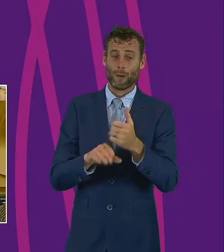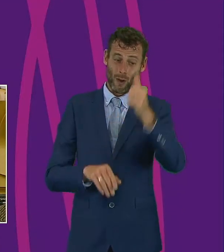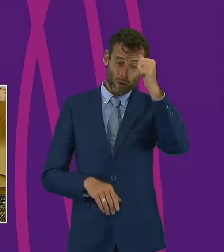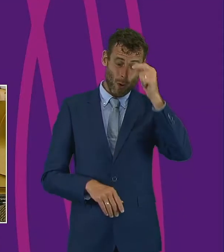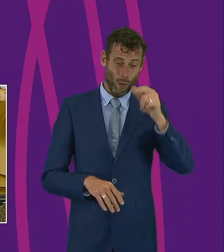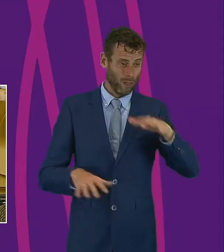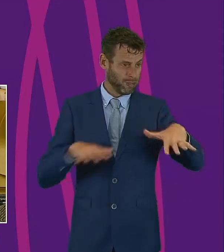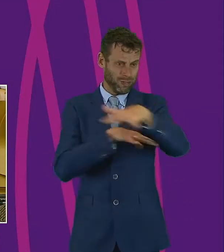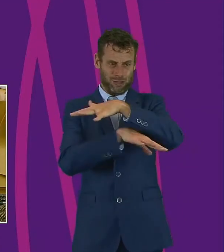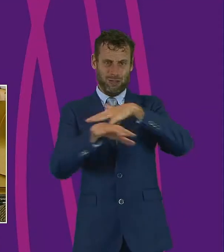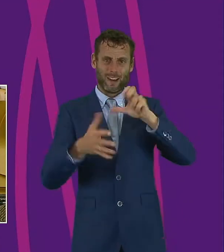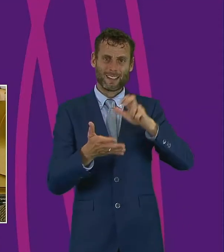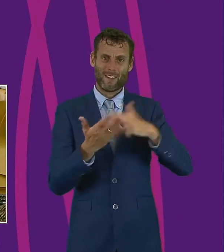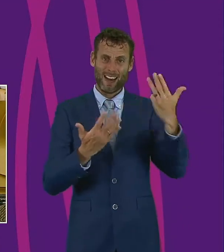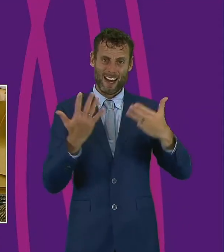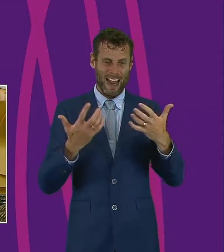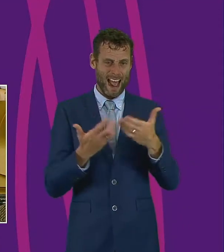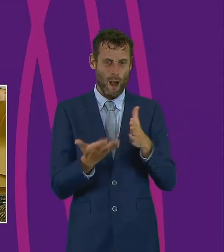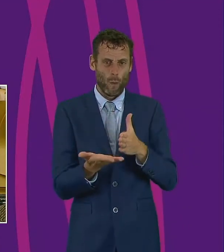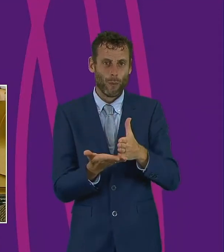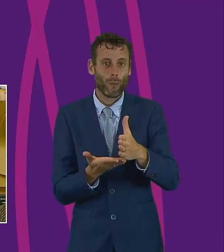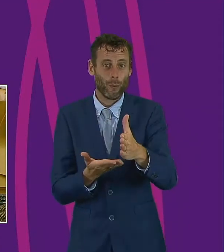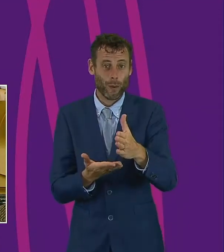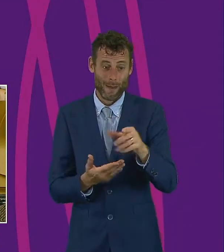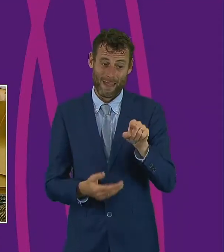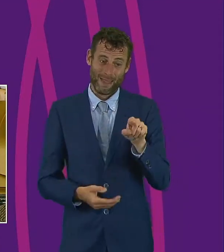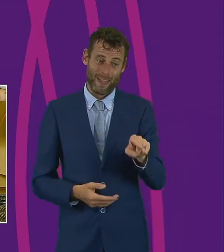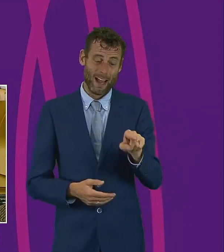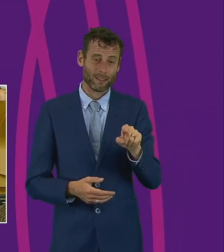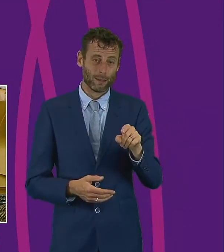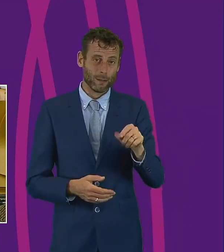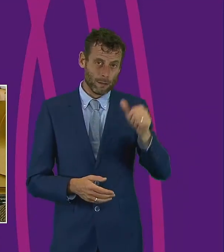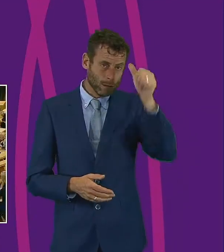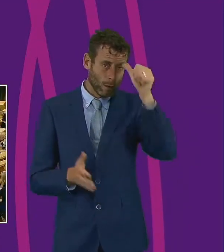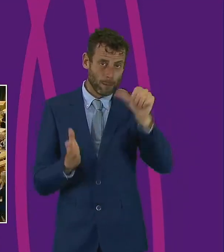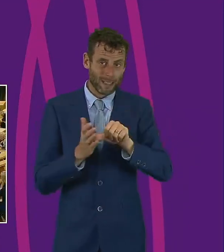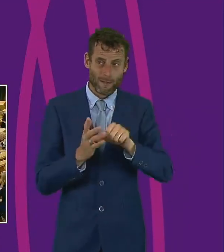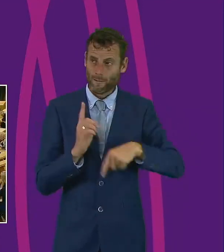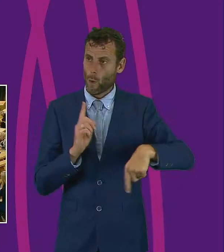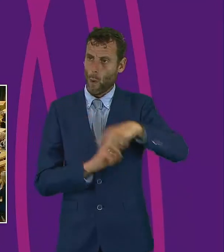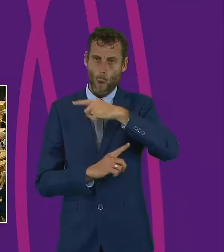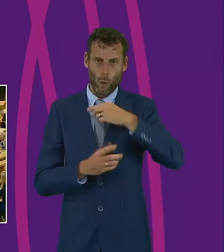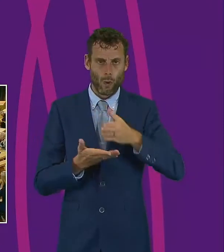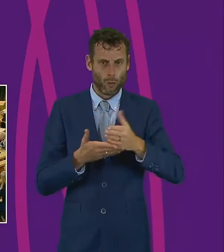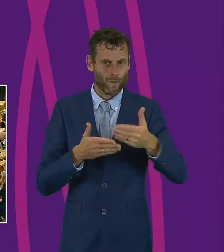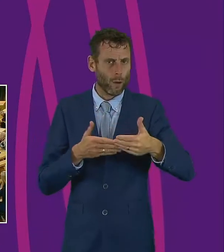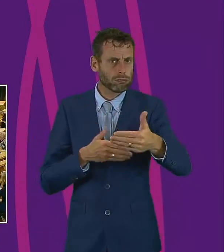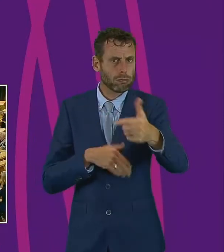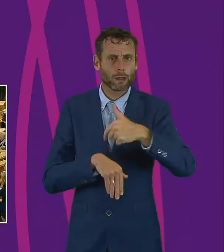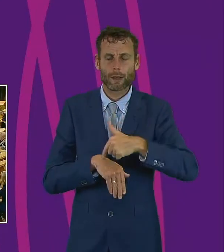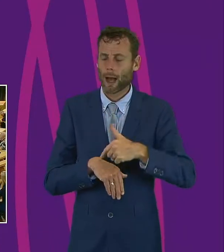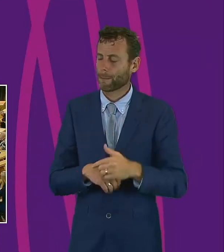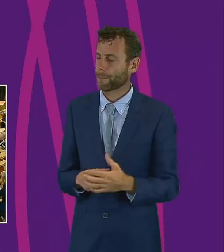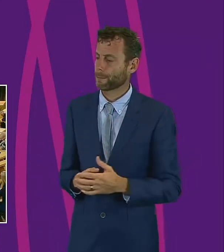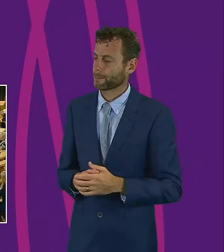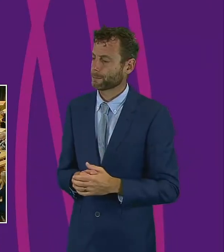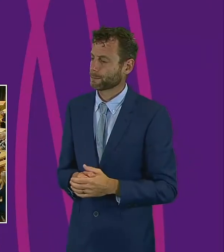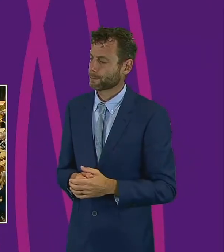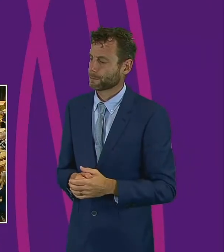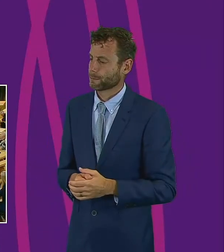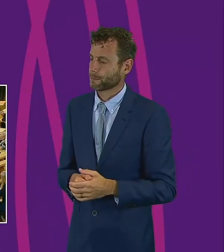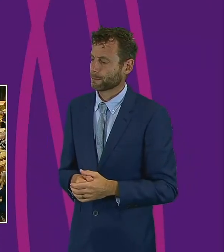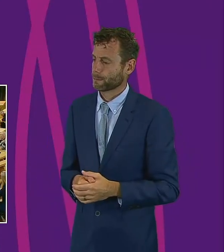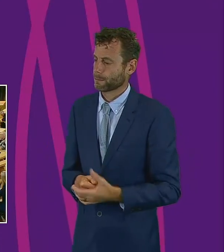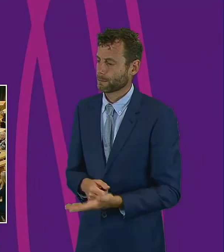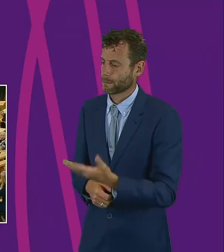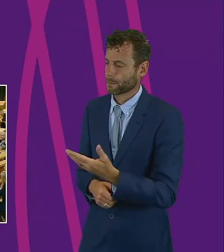be with us and on us for a considerable period of time. Liam Kerr, to be followed by Jackie Bailey. Officer,